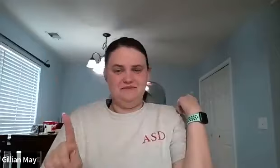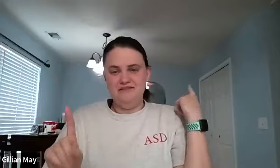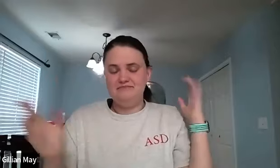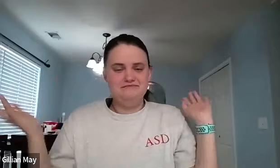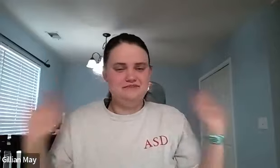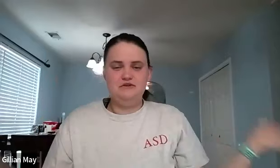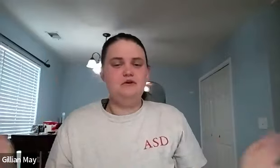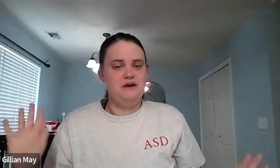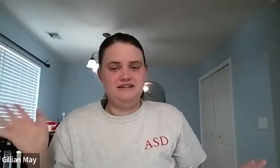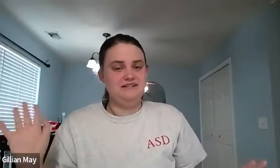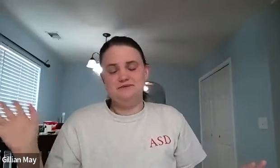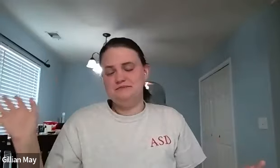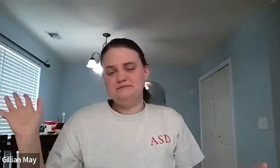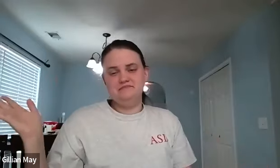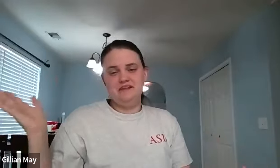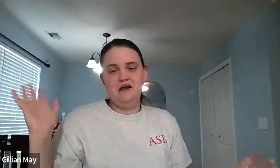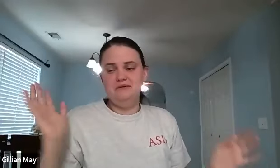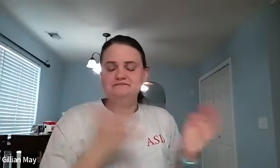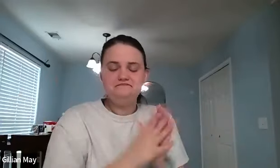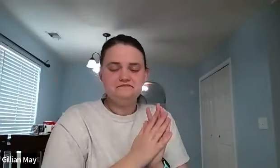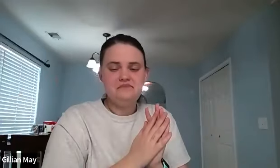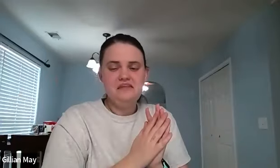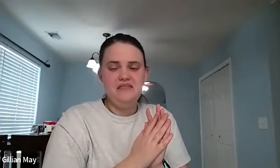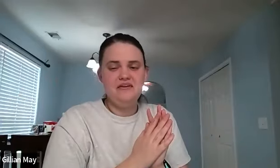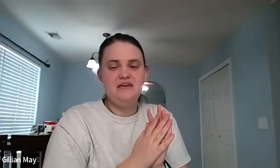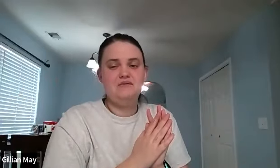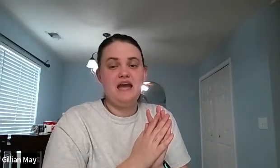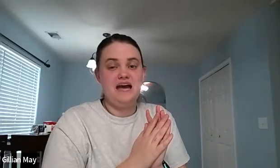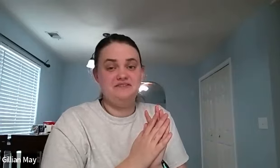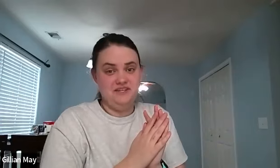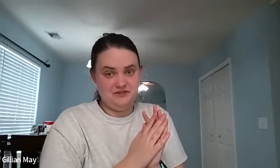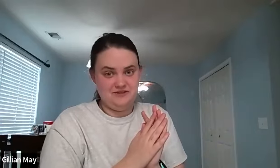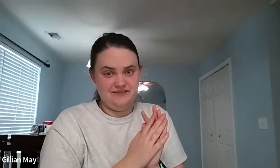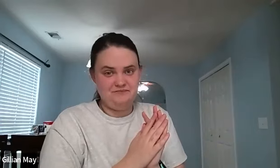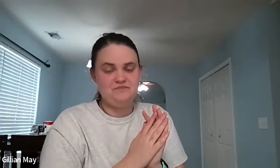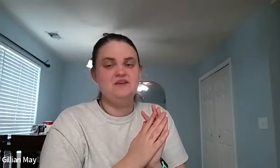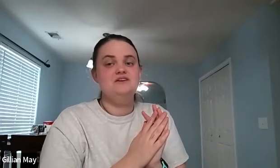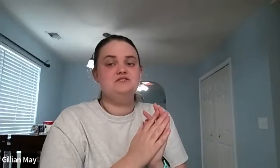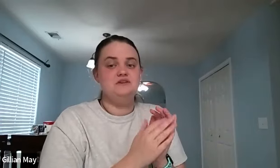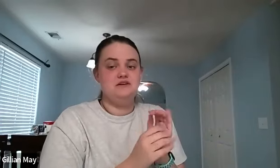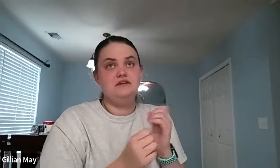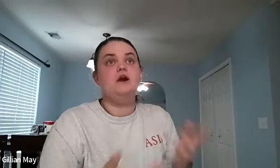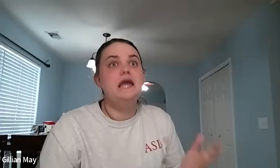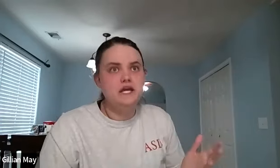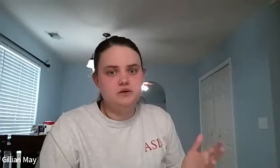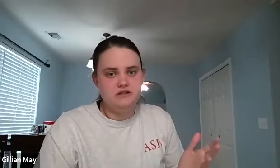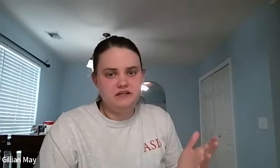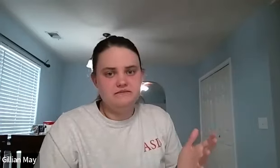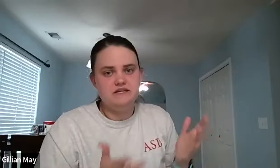month. Don't know what it is. And then we have yearly. So yearly or annually, because I mean,